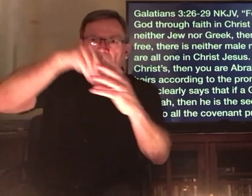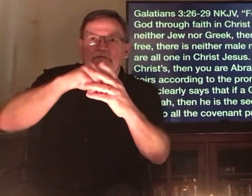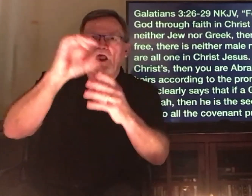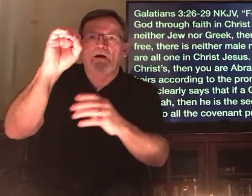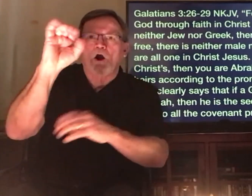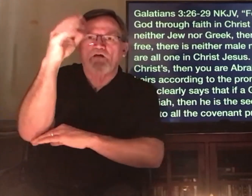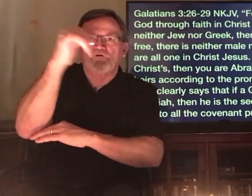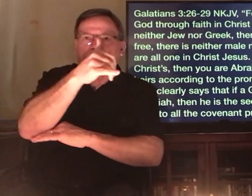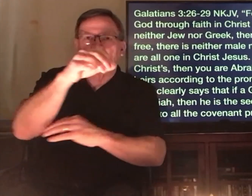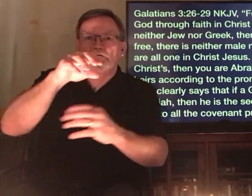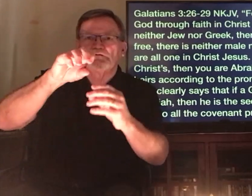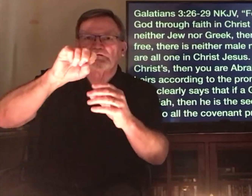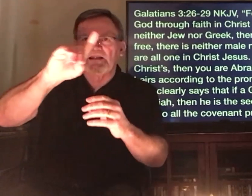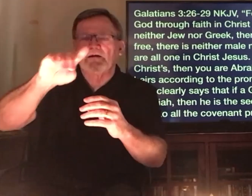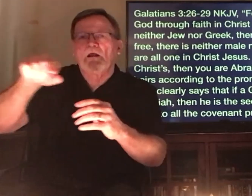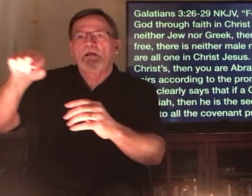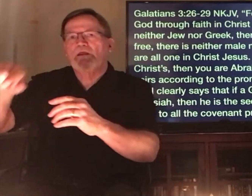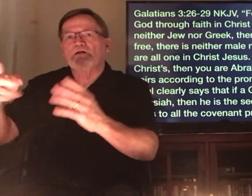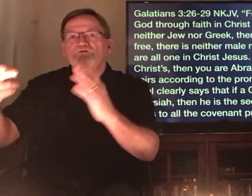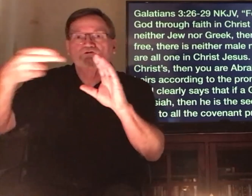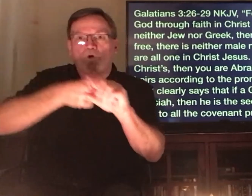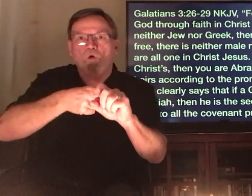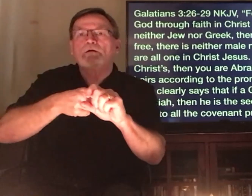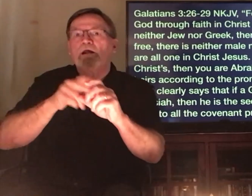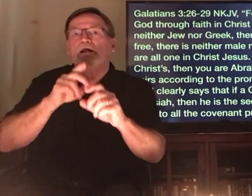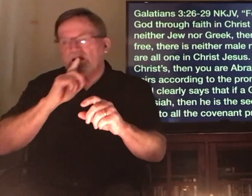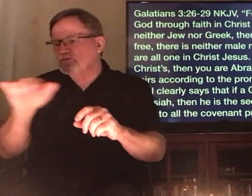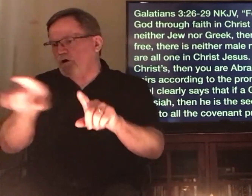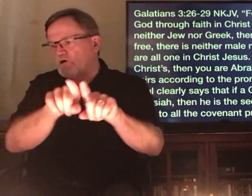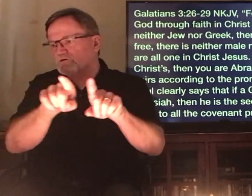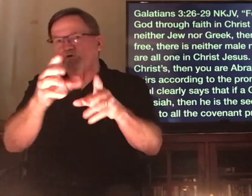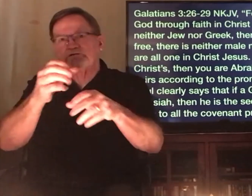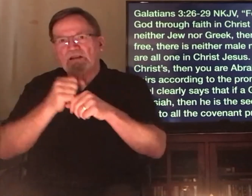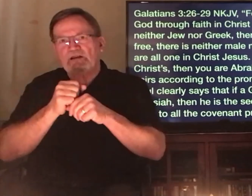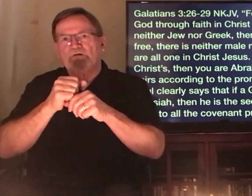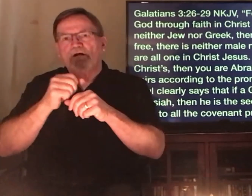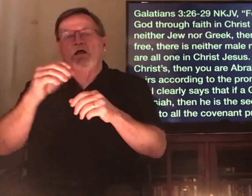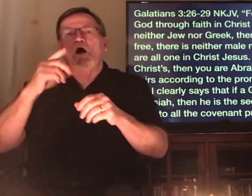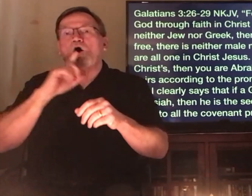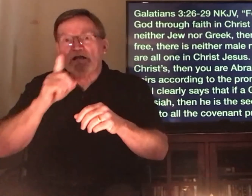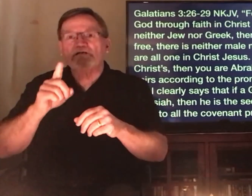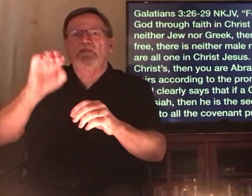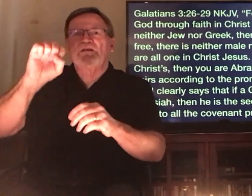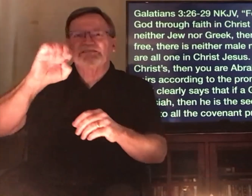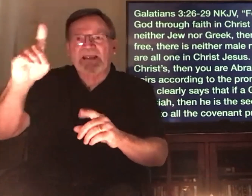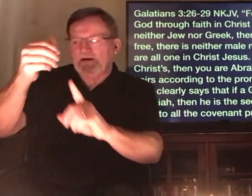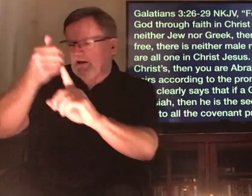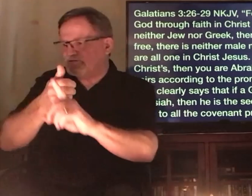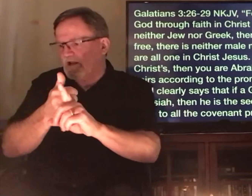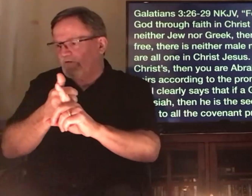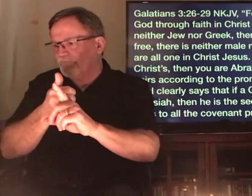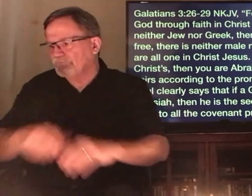the story, birthday boy, funny, really temporary. Later will come back and join.